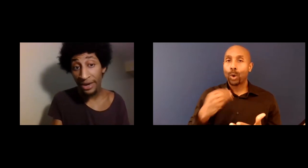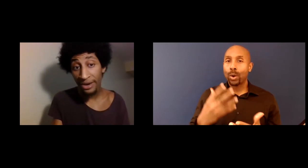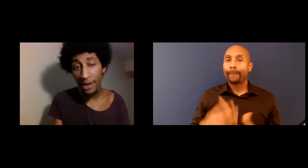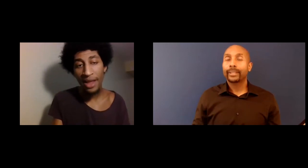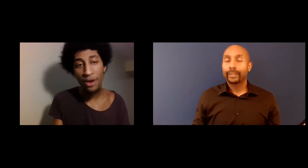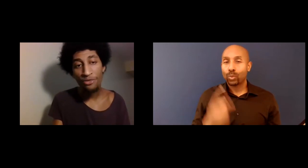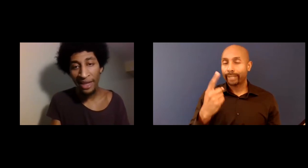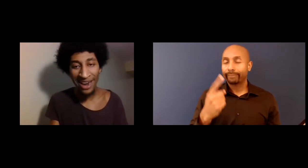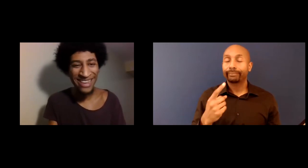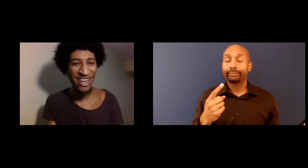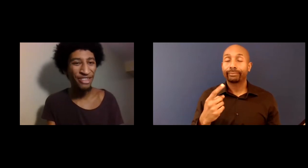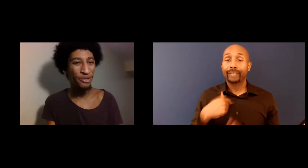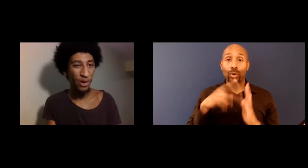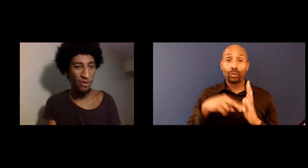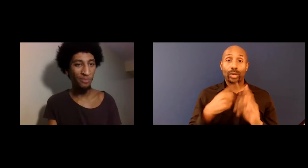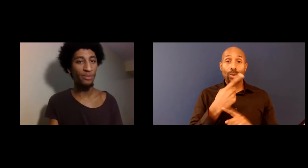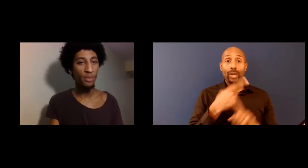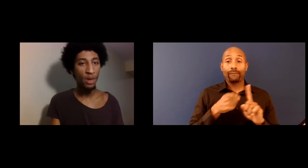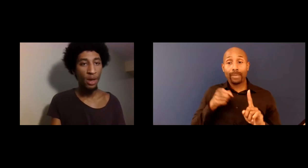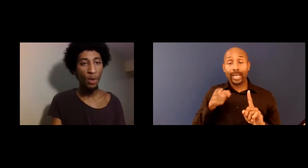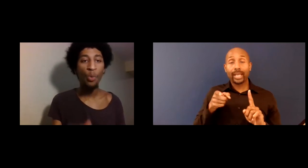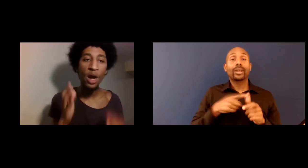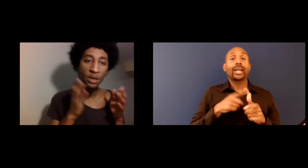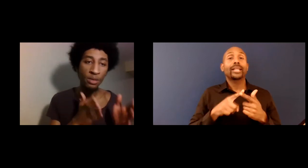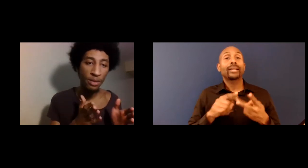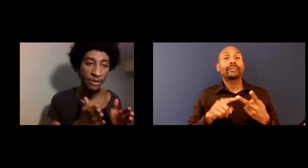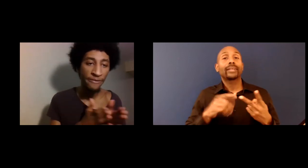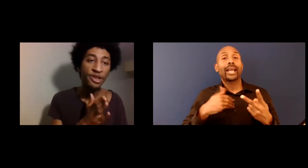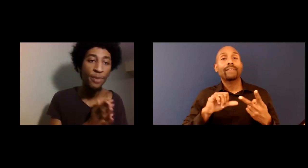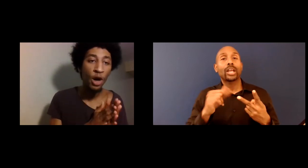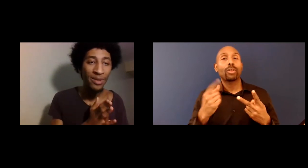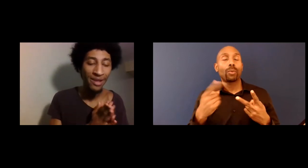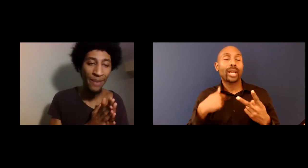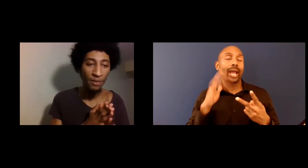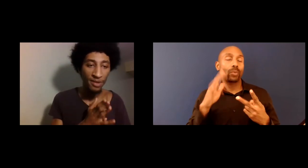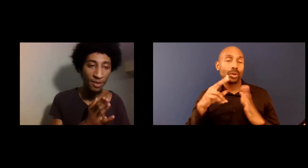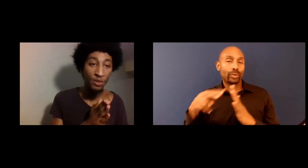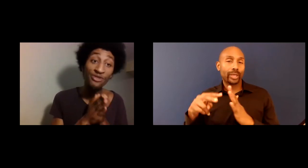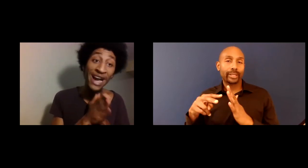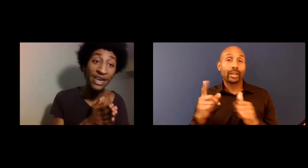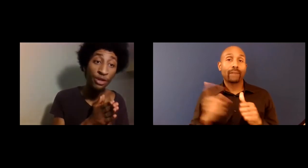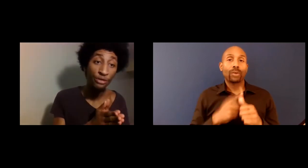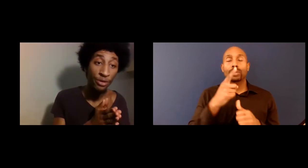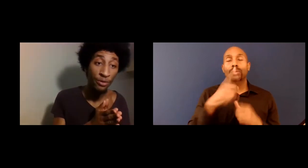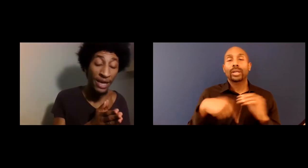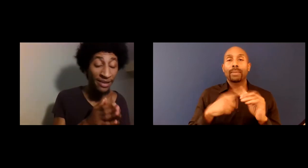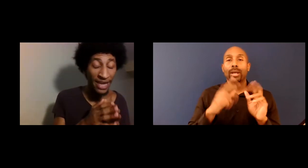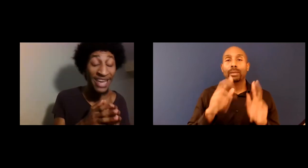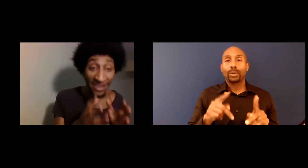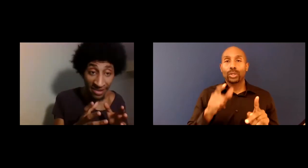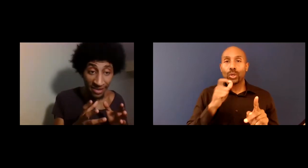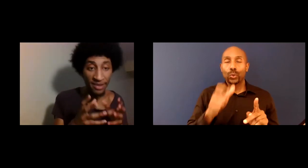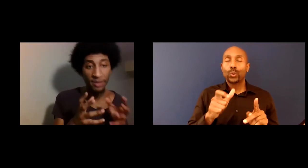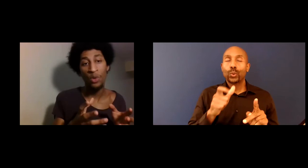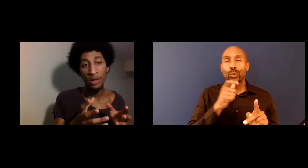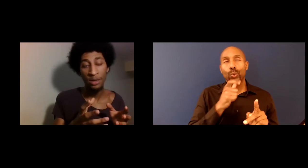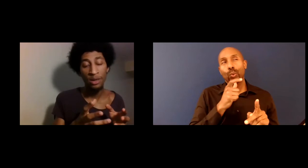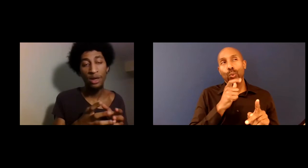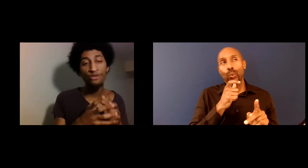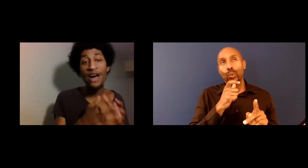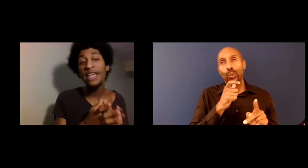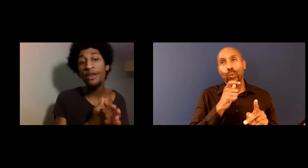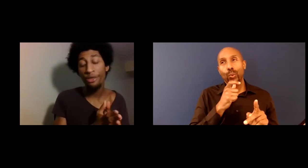from here, and then I'll read another poem. The first poem is about someone writing through, is